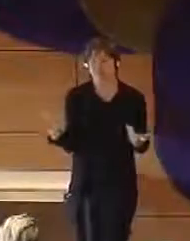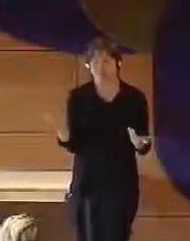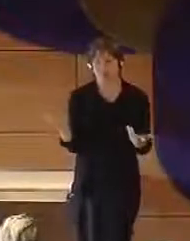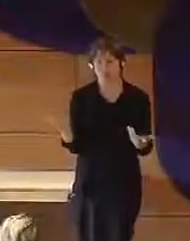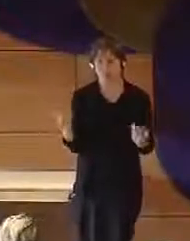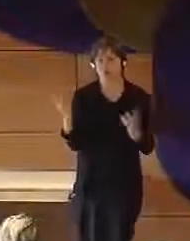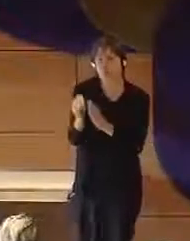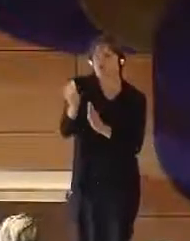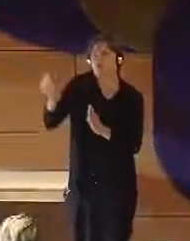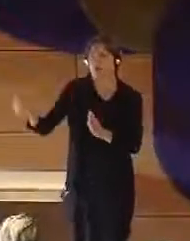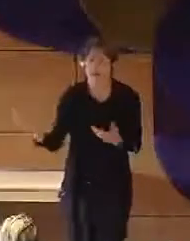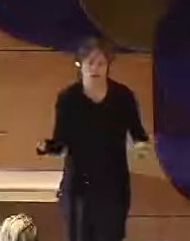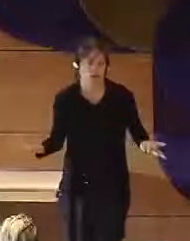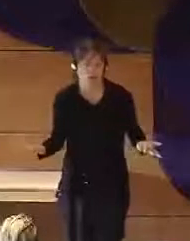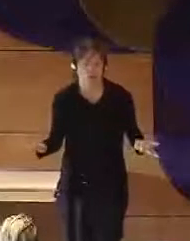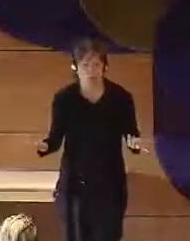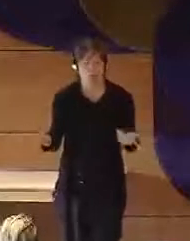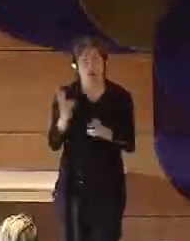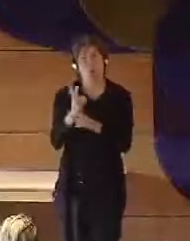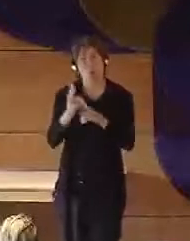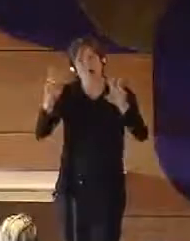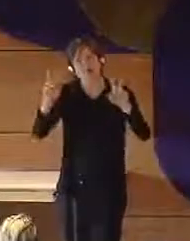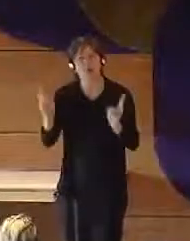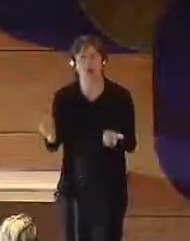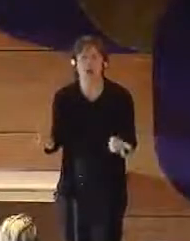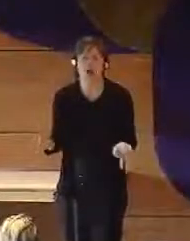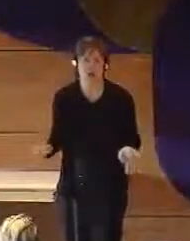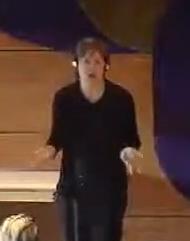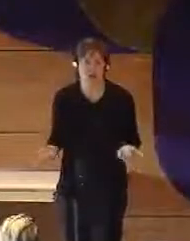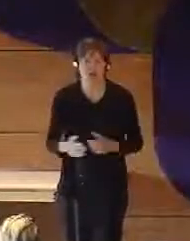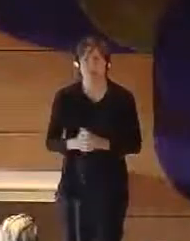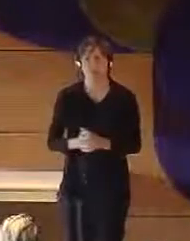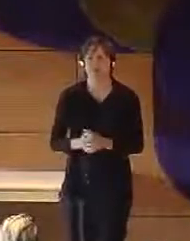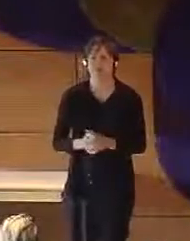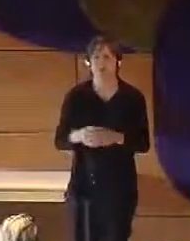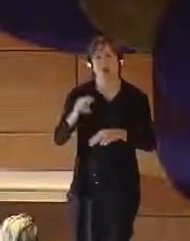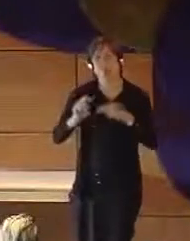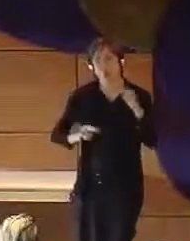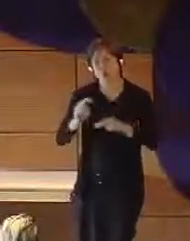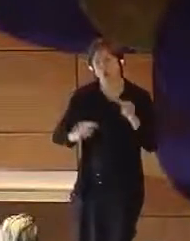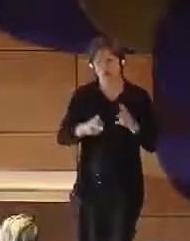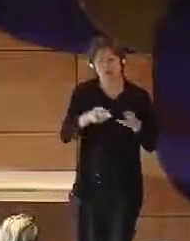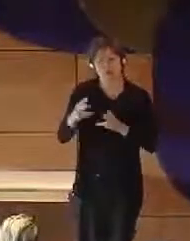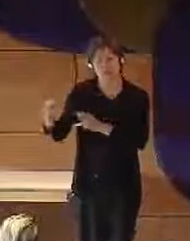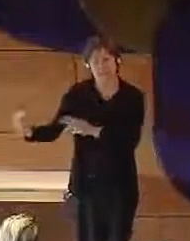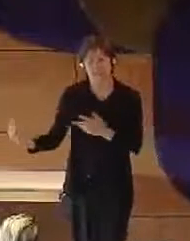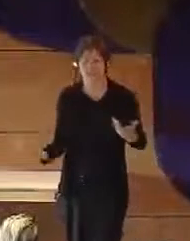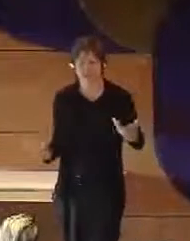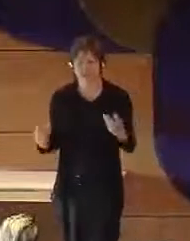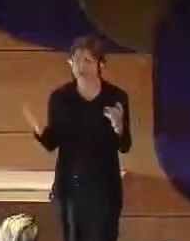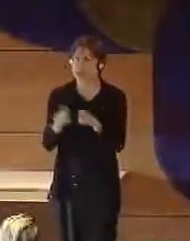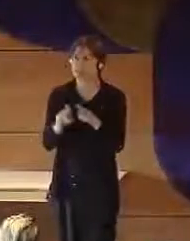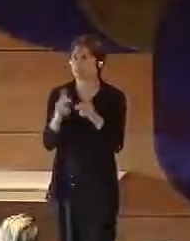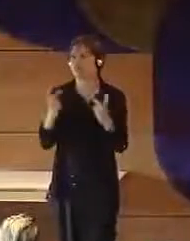What happens, remember you have those stages, and I say it's like when you have your car and you drive up through the gears. You may